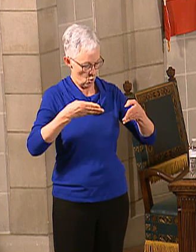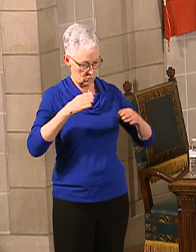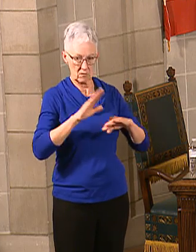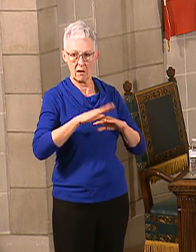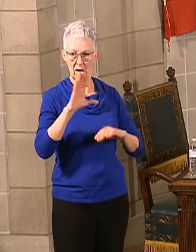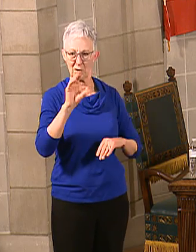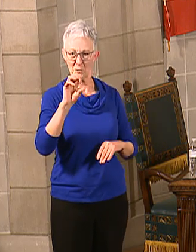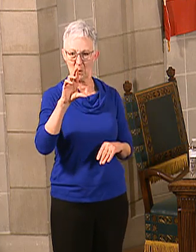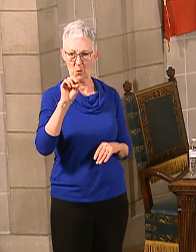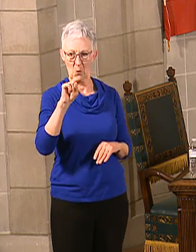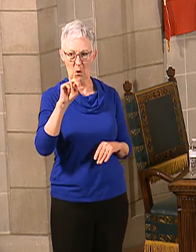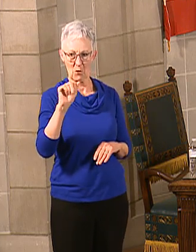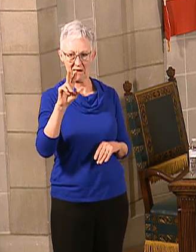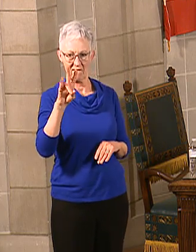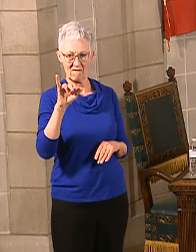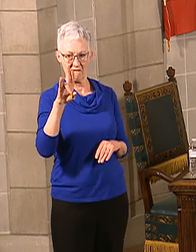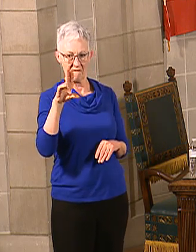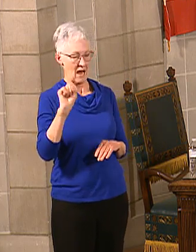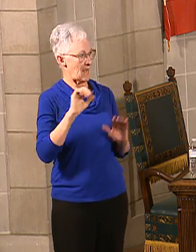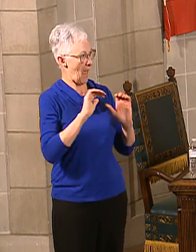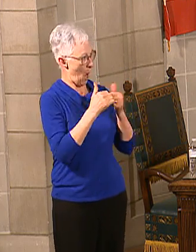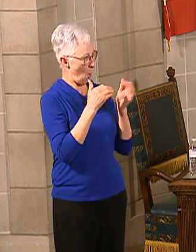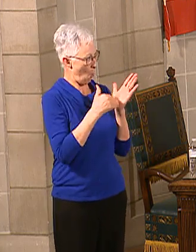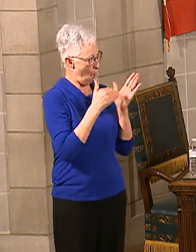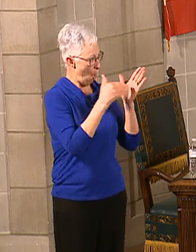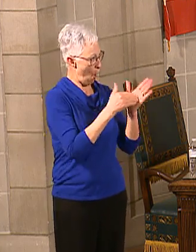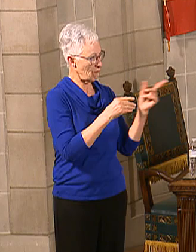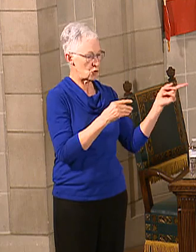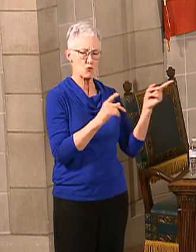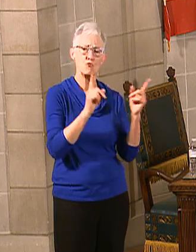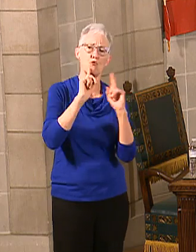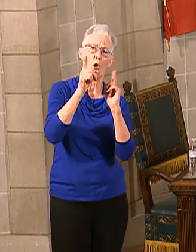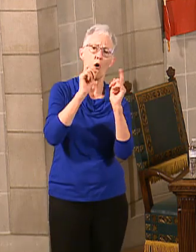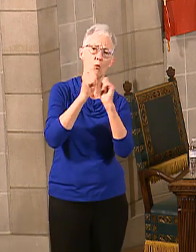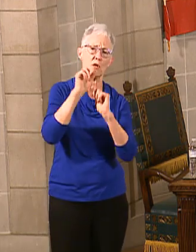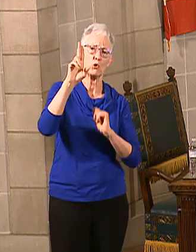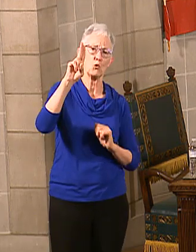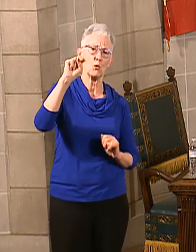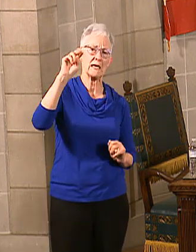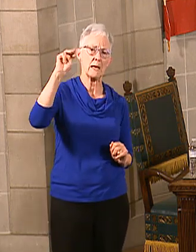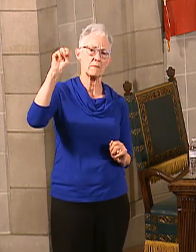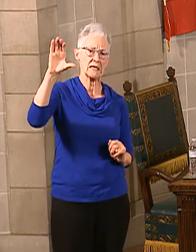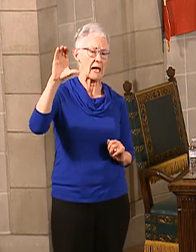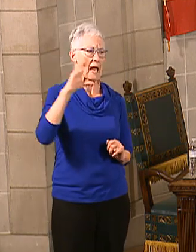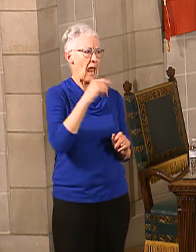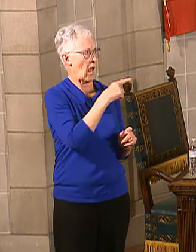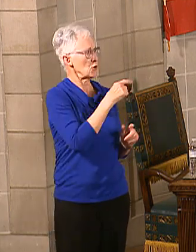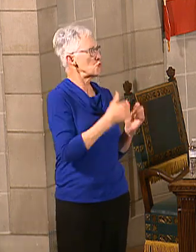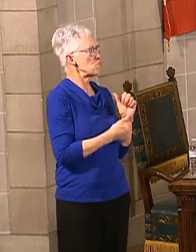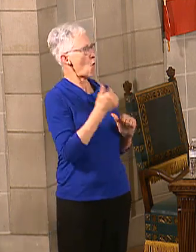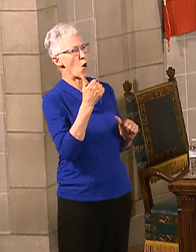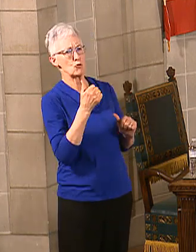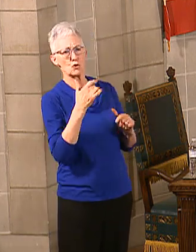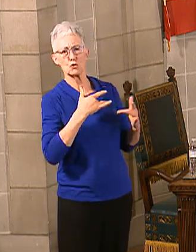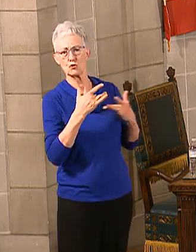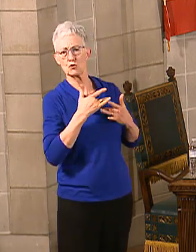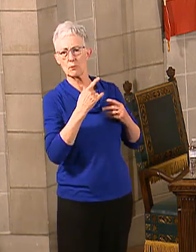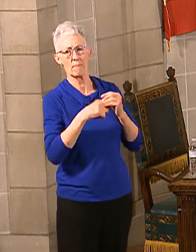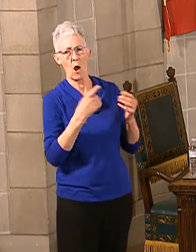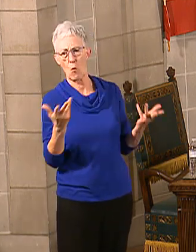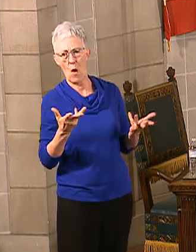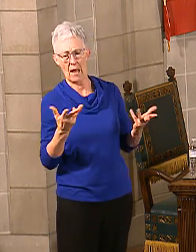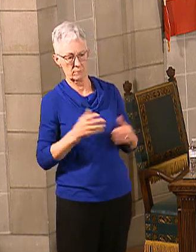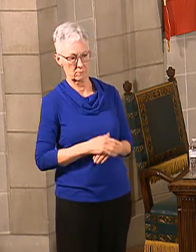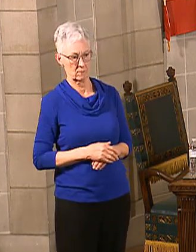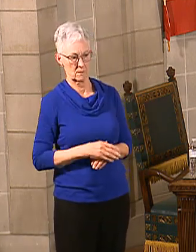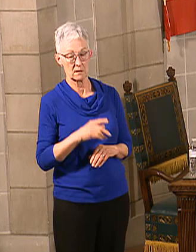with the Med Center? What worries or concerns you most? So really 100%, 110% of